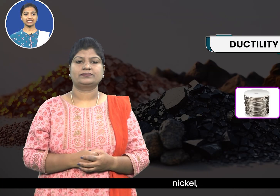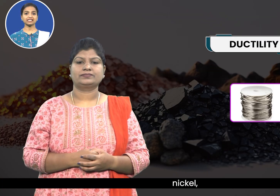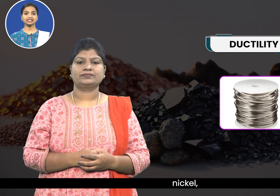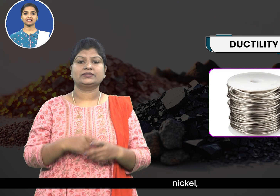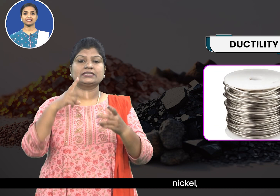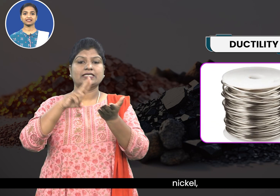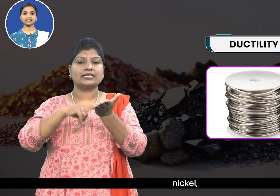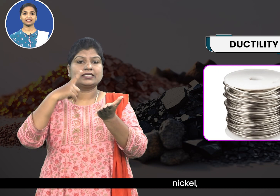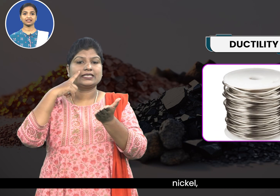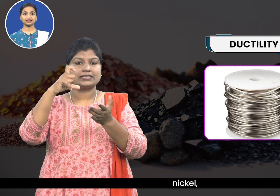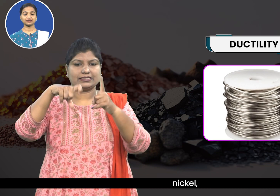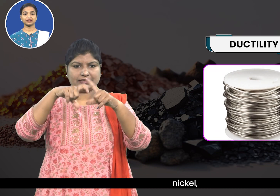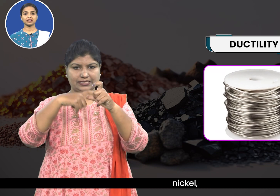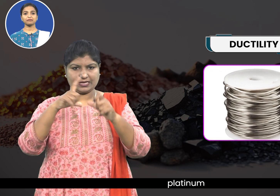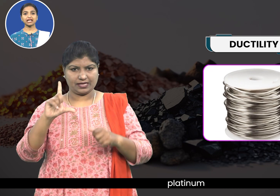nickel,